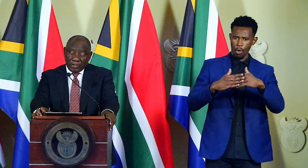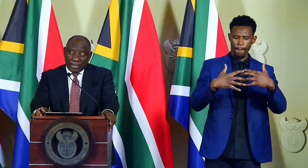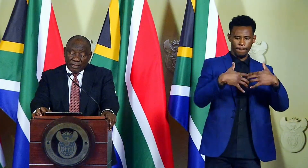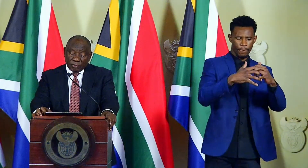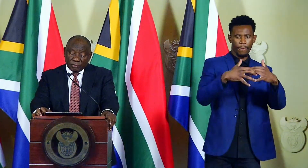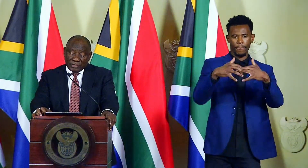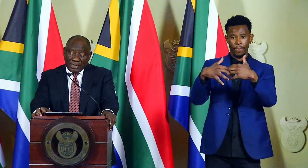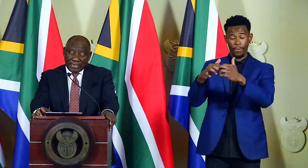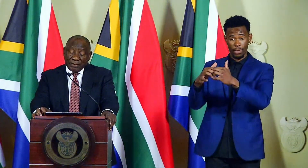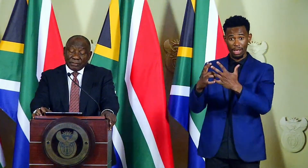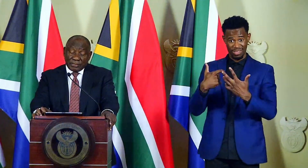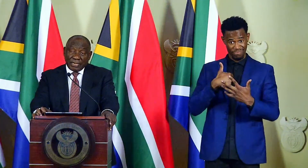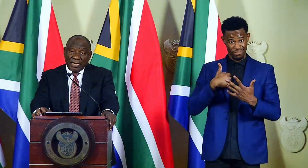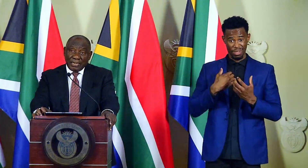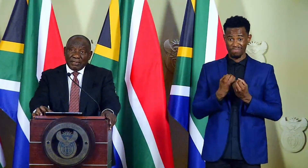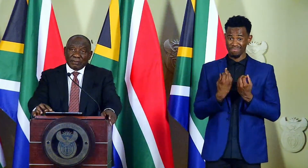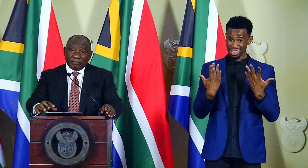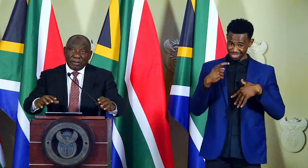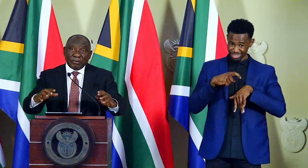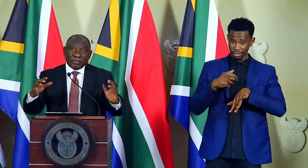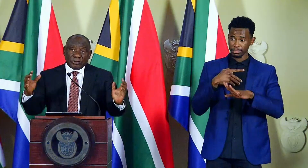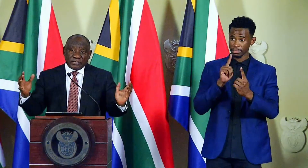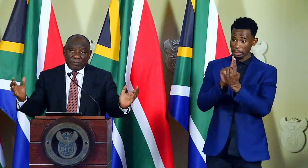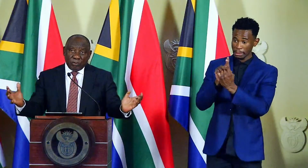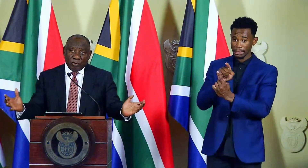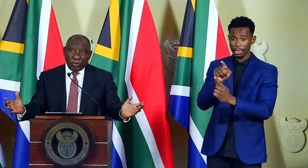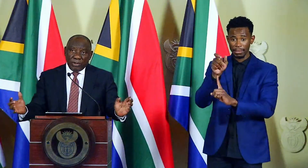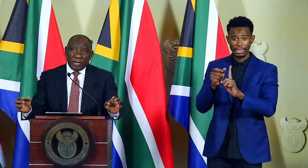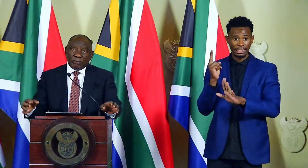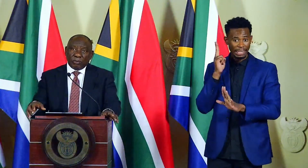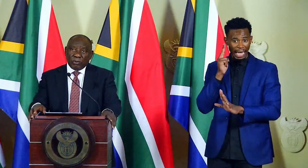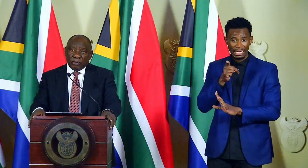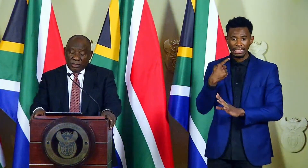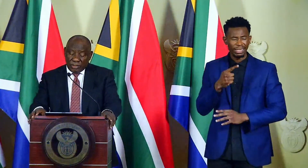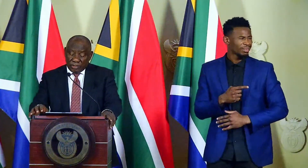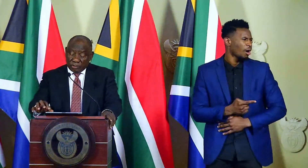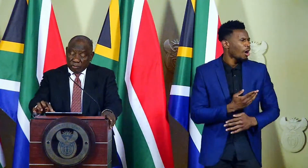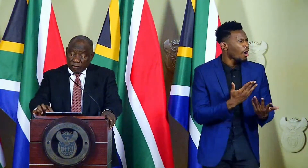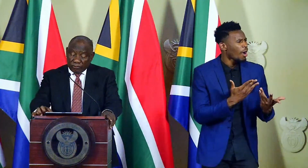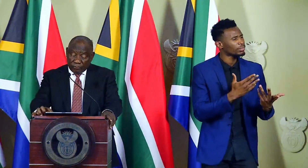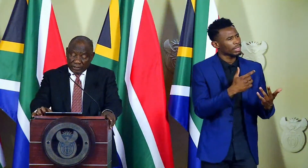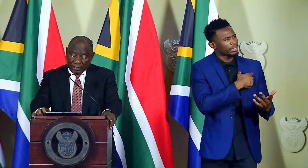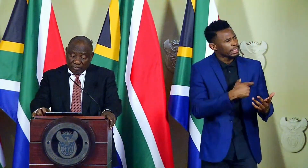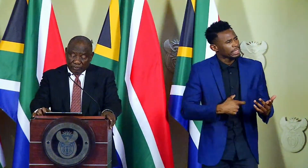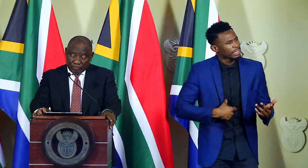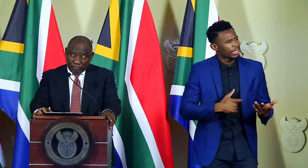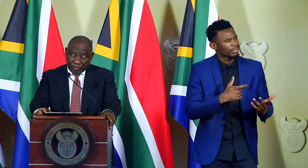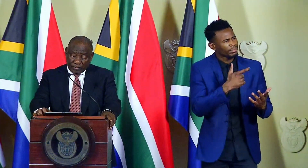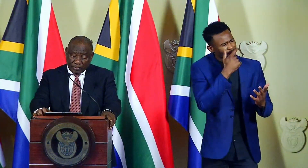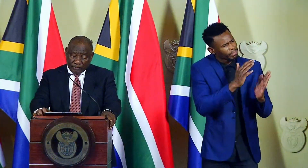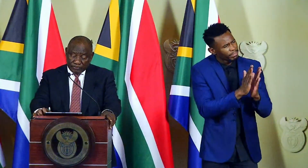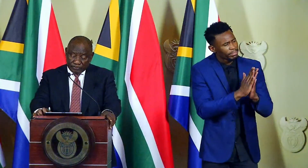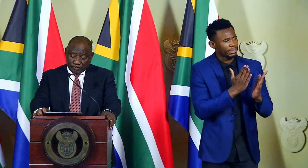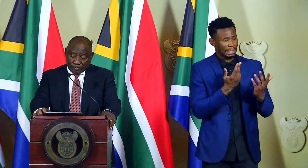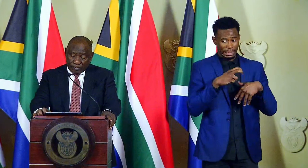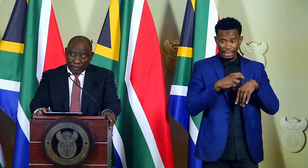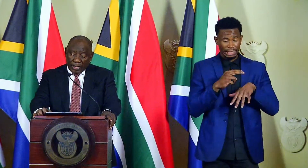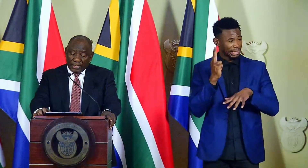who communicate through sign language saying they want to see more and more schools for deaf